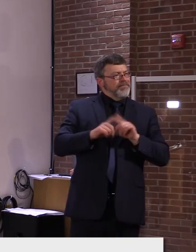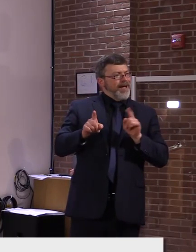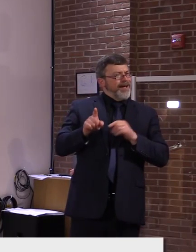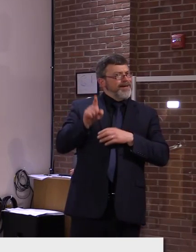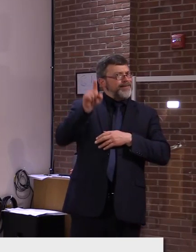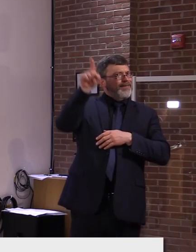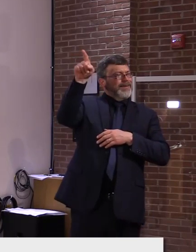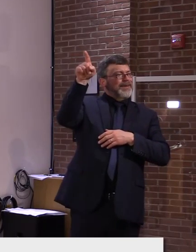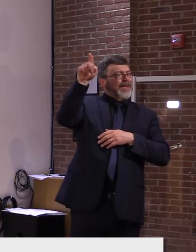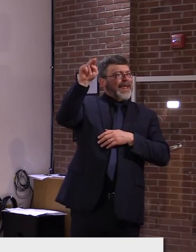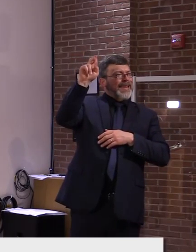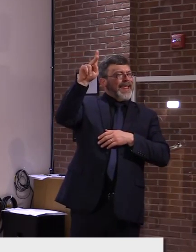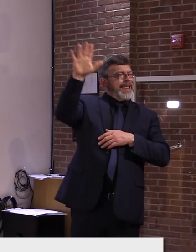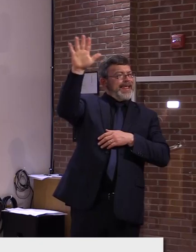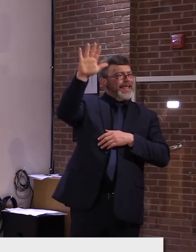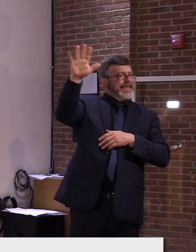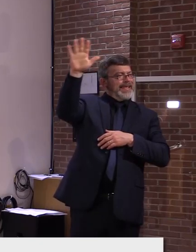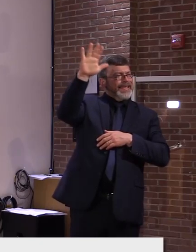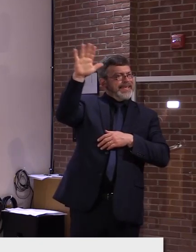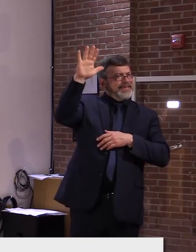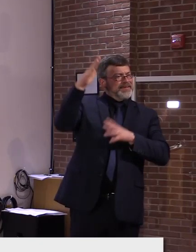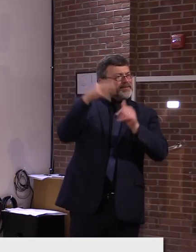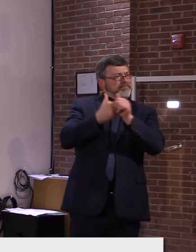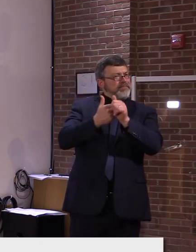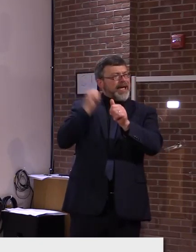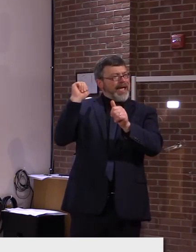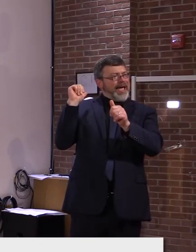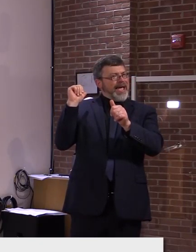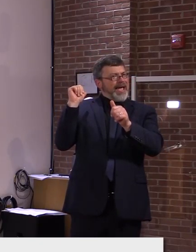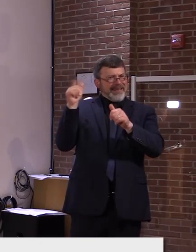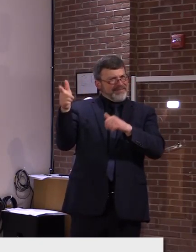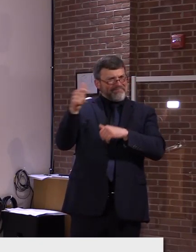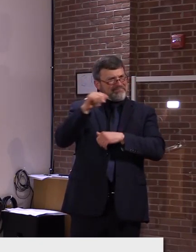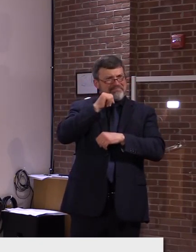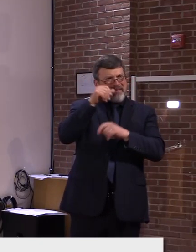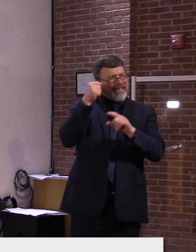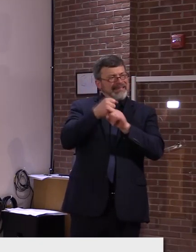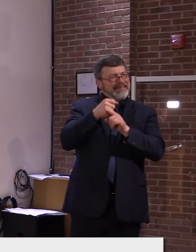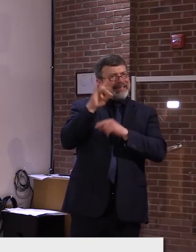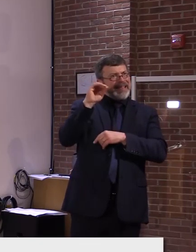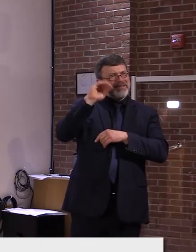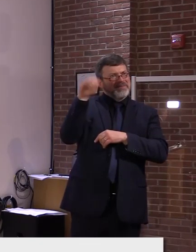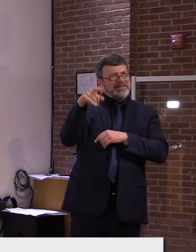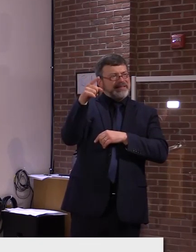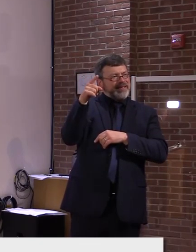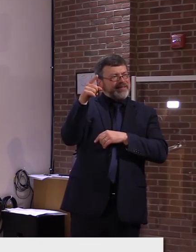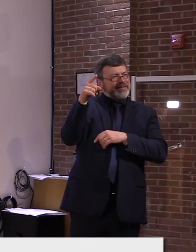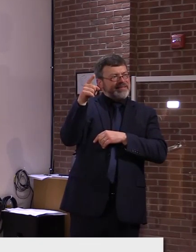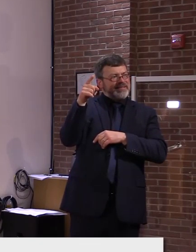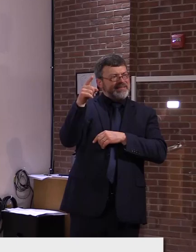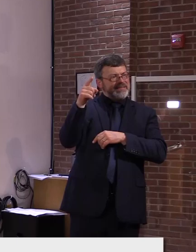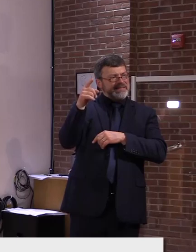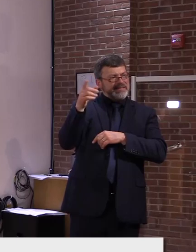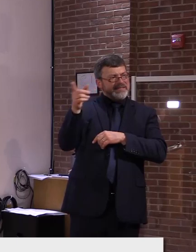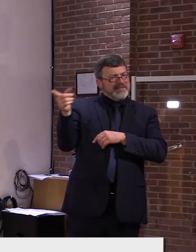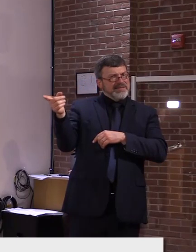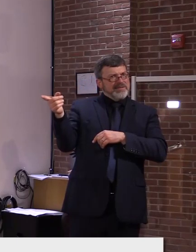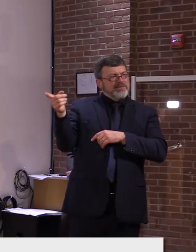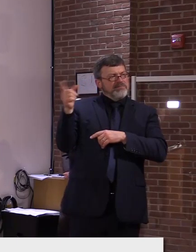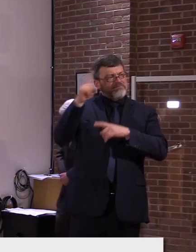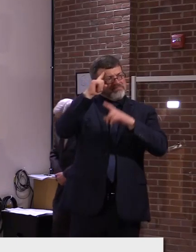as a whole. I'm wondering if you have any concerns about what easing restrictions in those areas